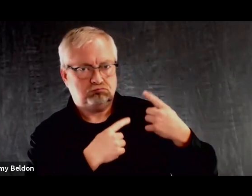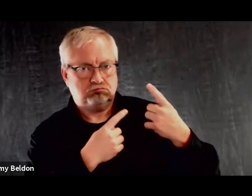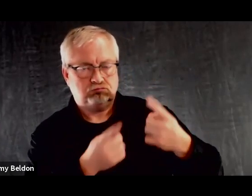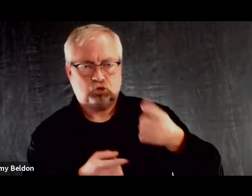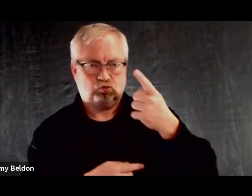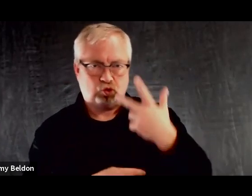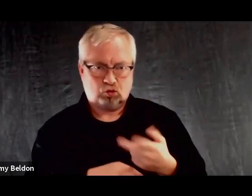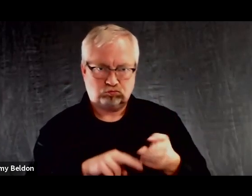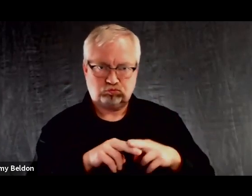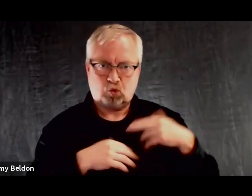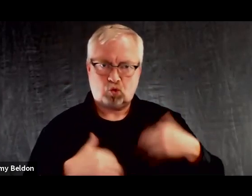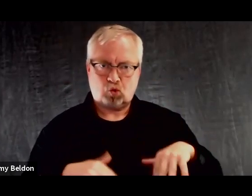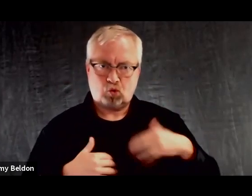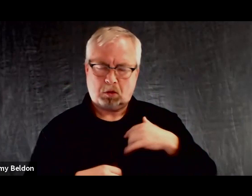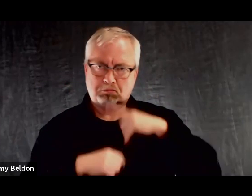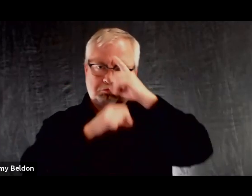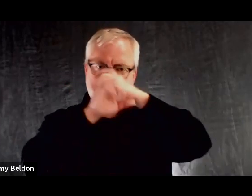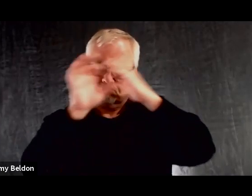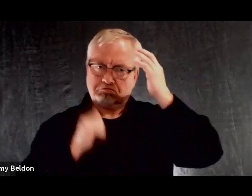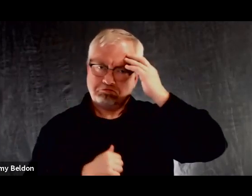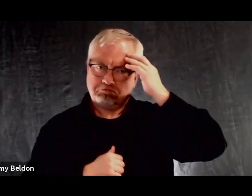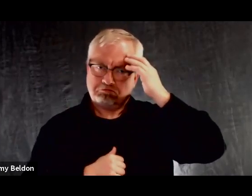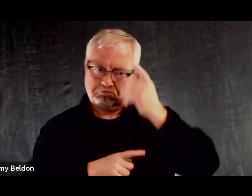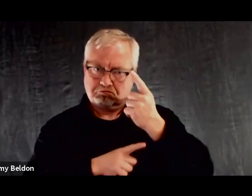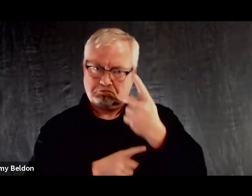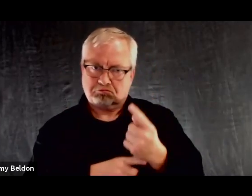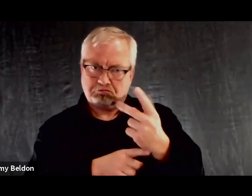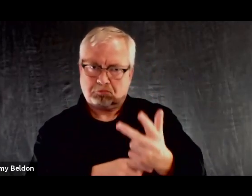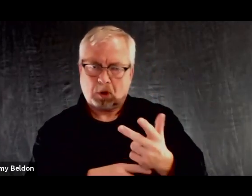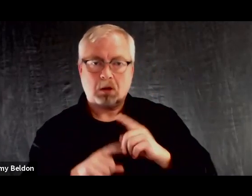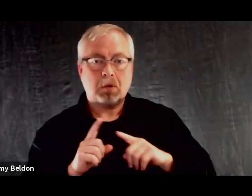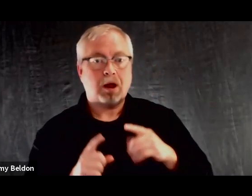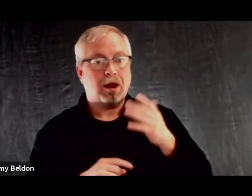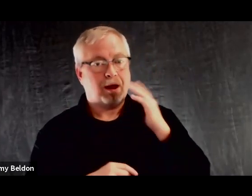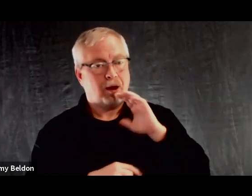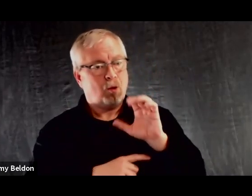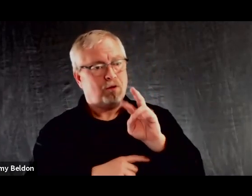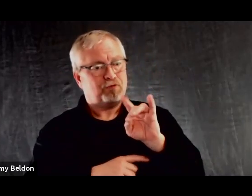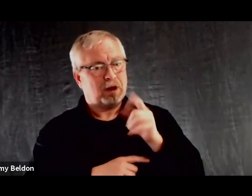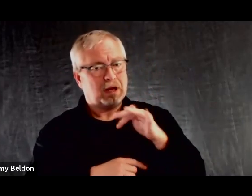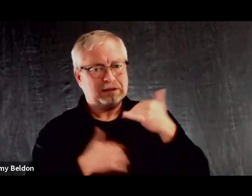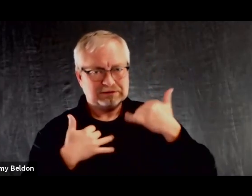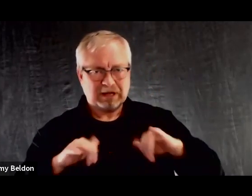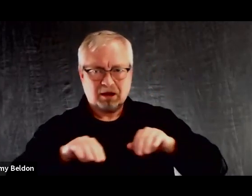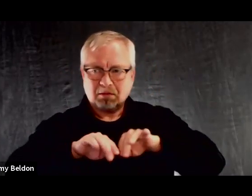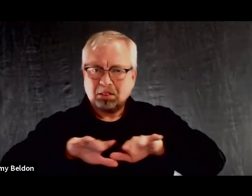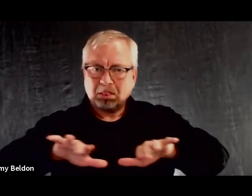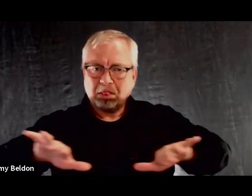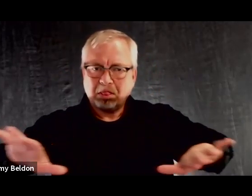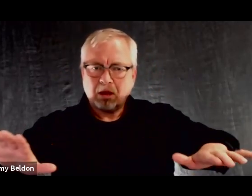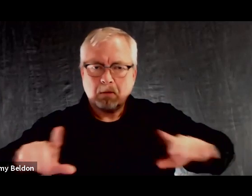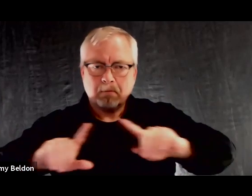transmission. We know that COVID is circulating in our communities, but there are also many